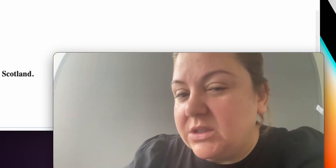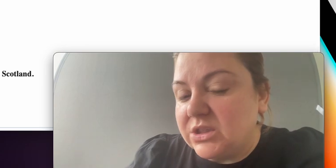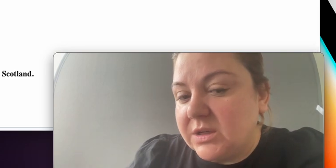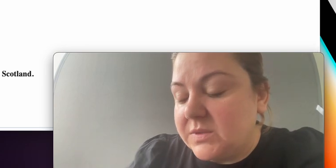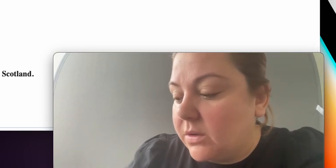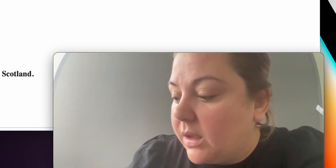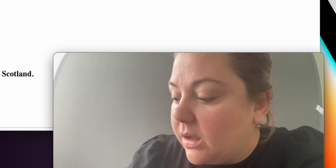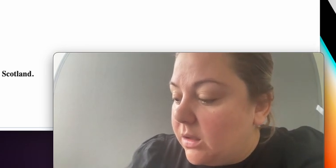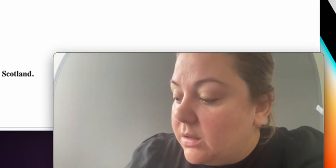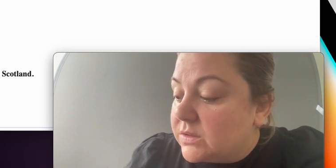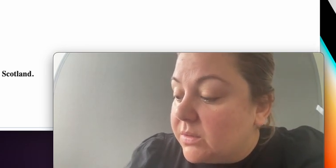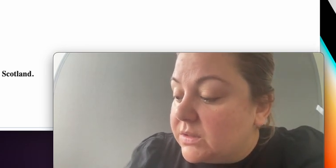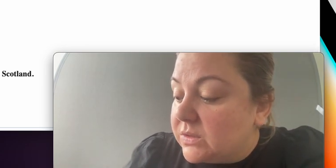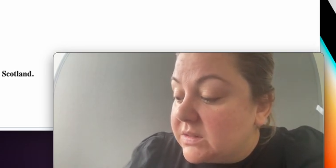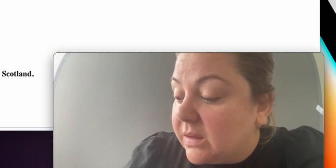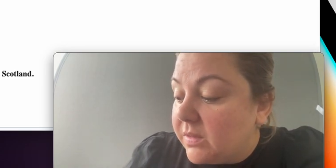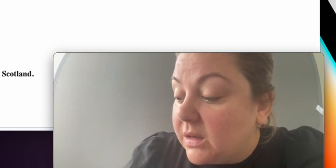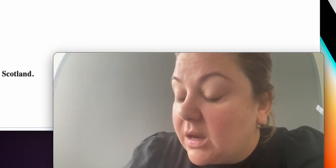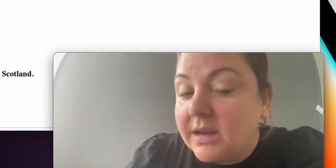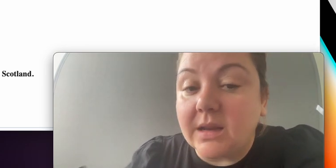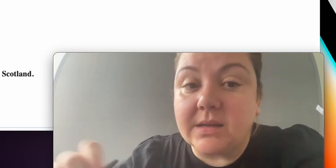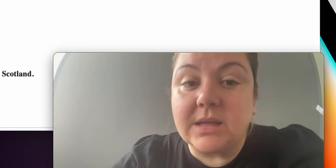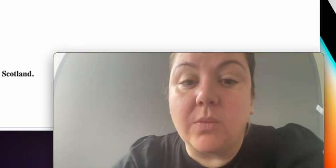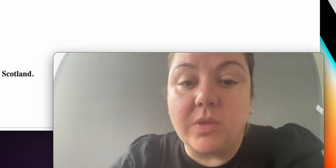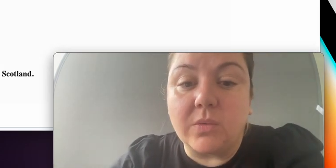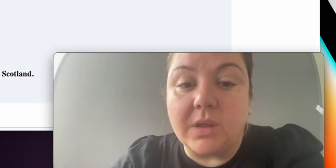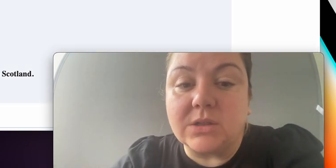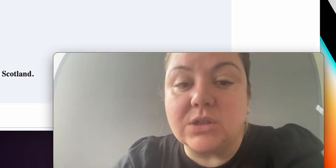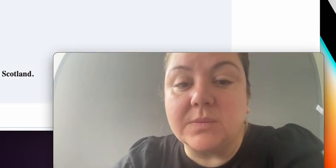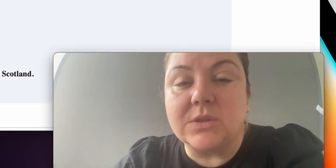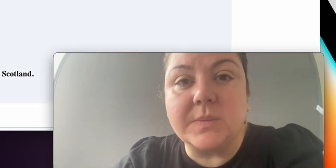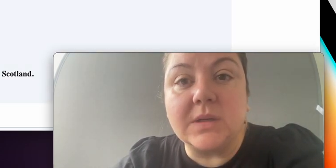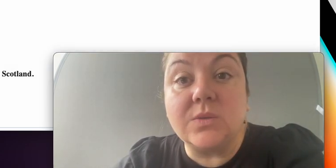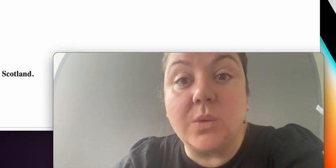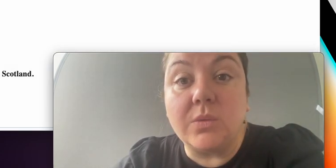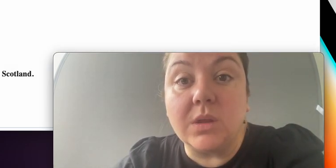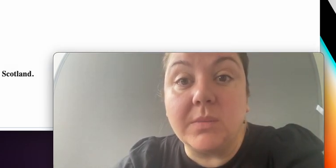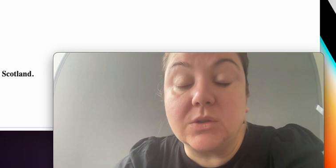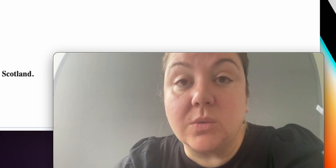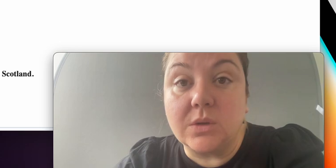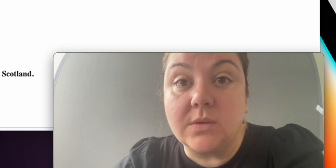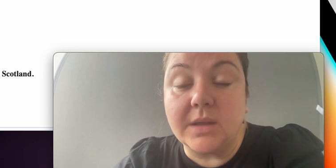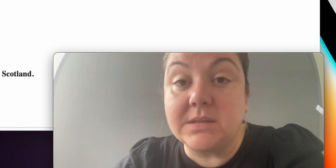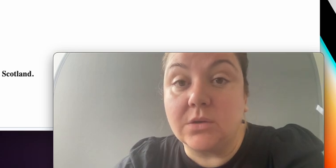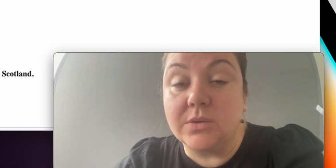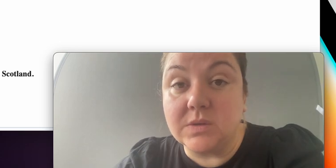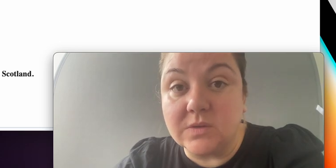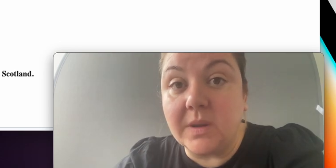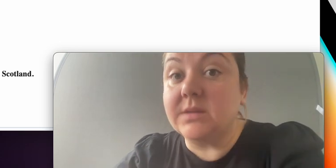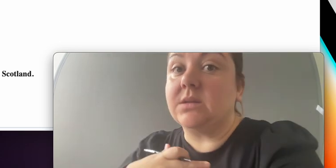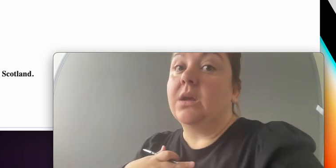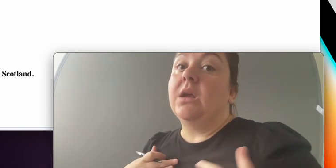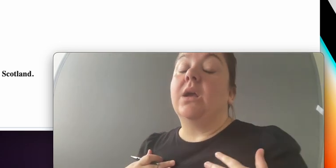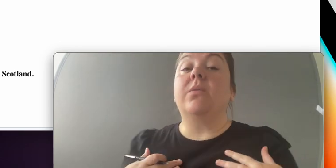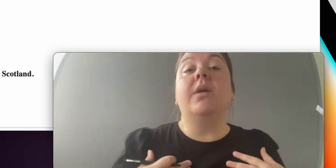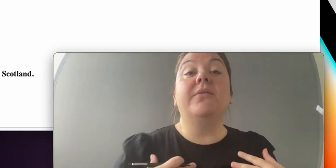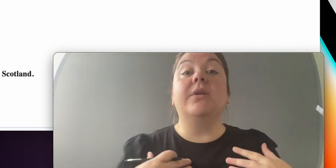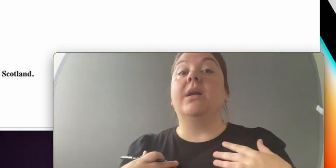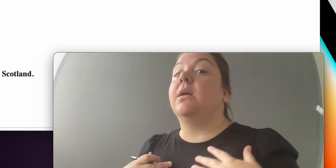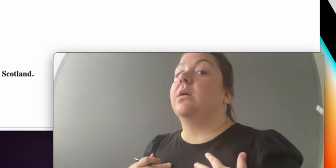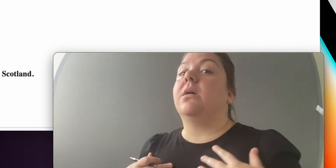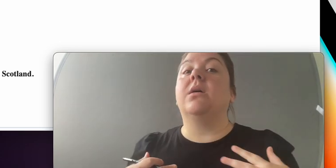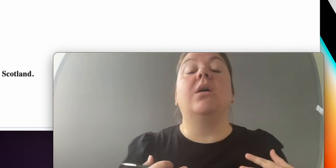the relationships. Okay, so I'm going to do the same thing, a 9 out of 10 with the relationships, just because we want to really make sure we're utilizing our use of space and we're